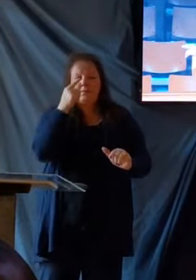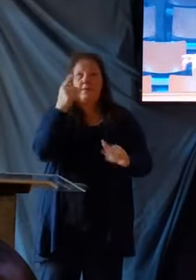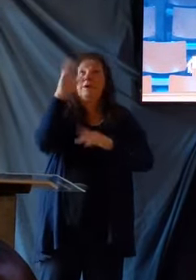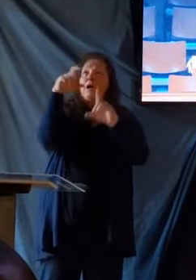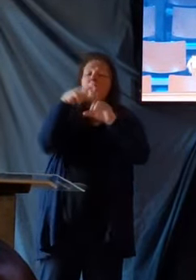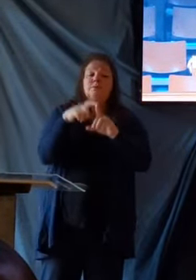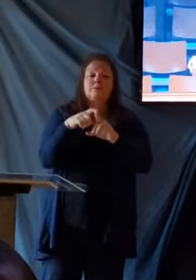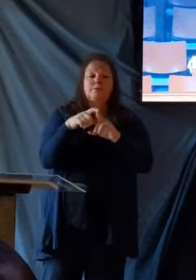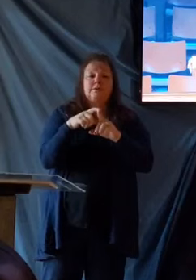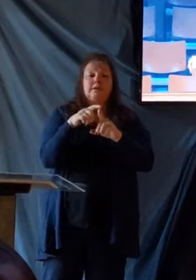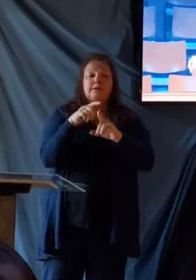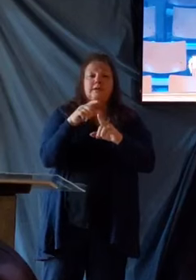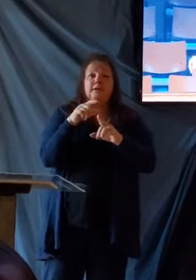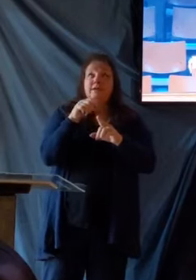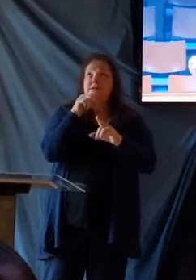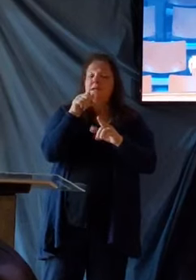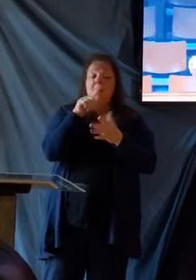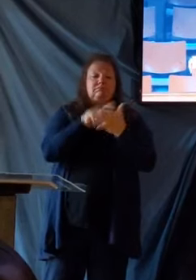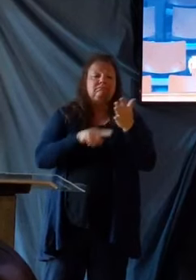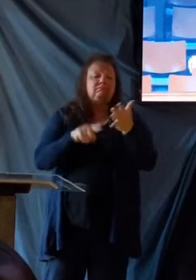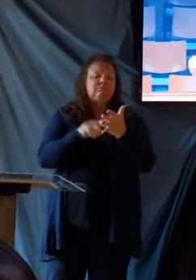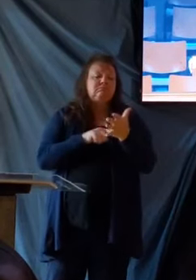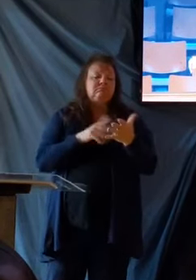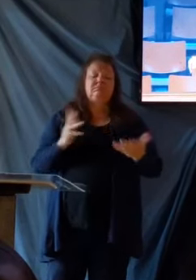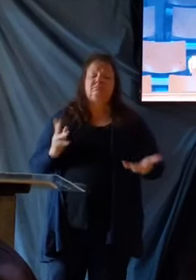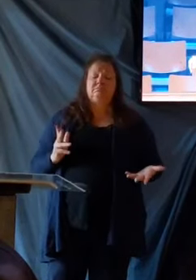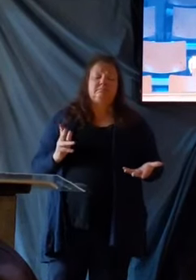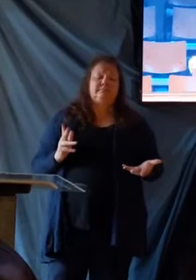God will not be dishonored. That's it.